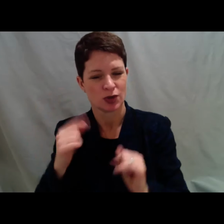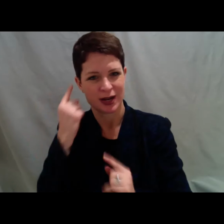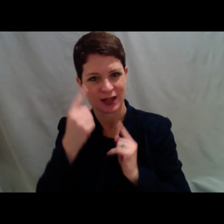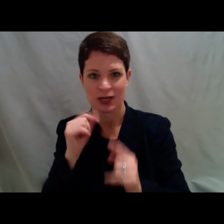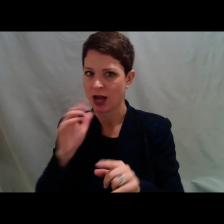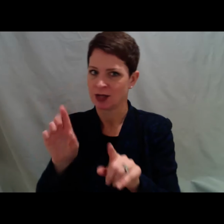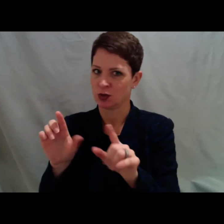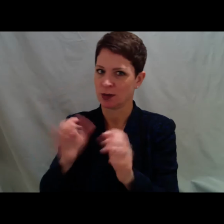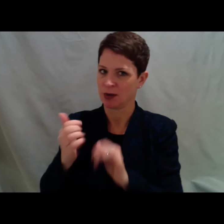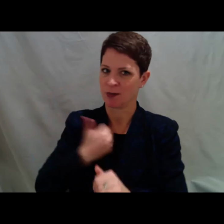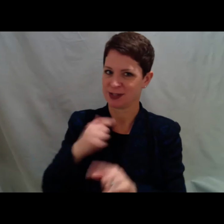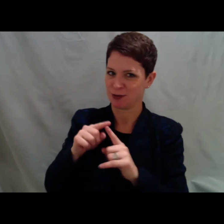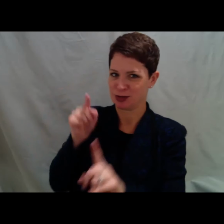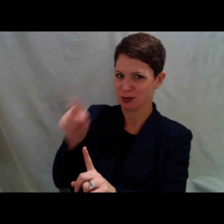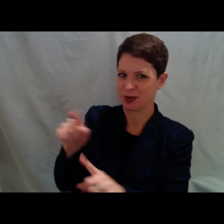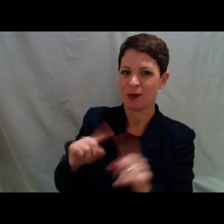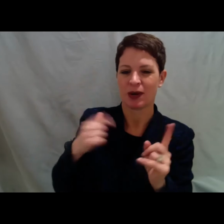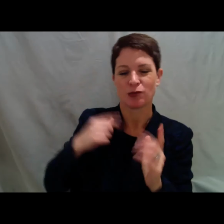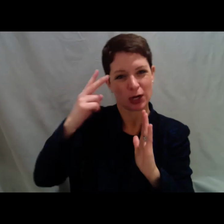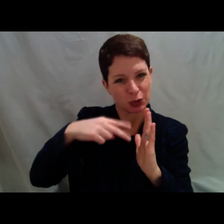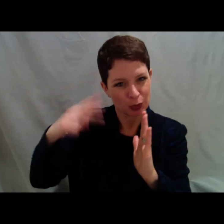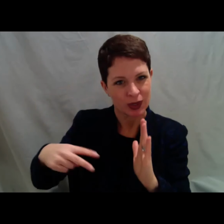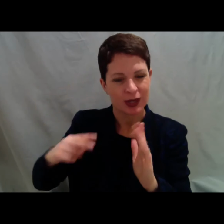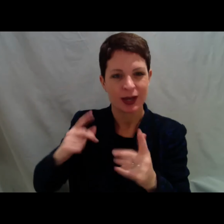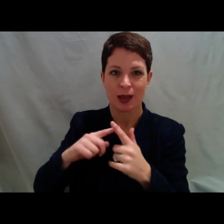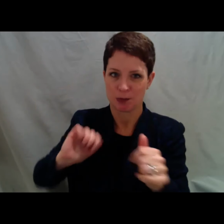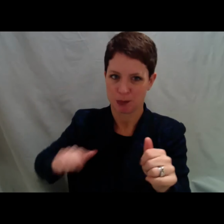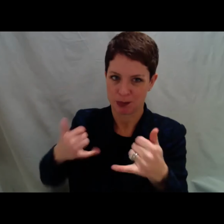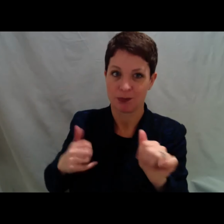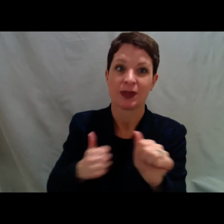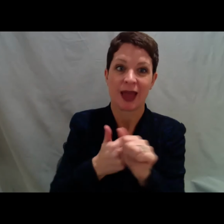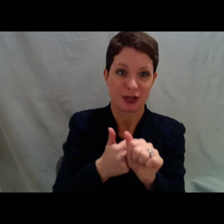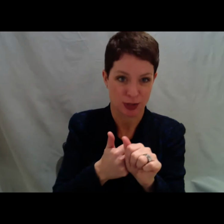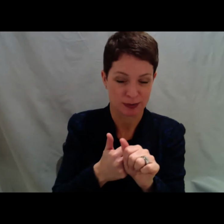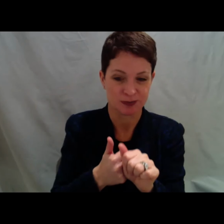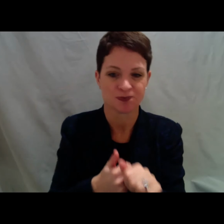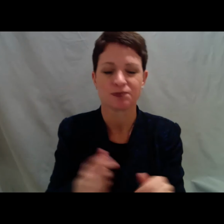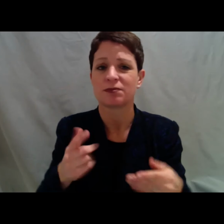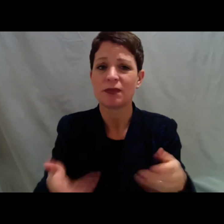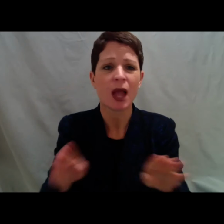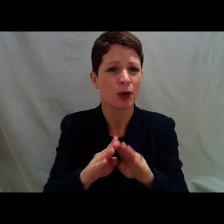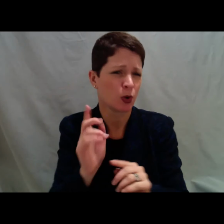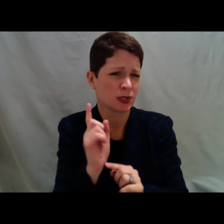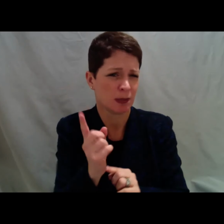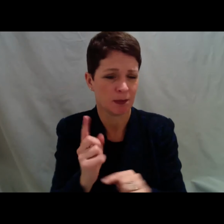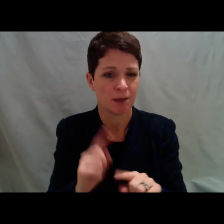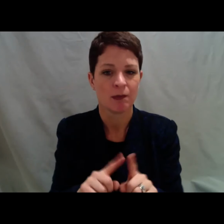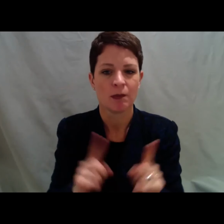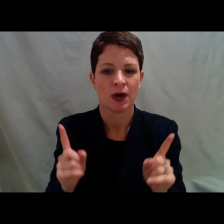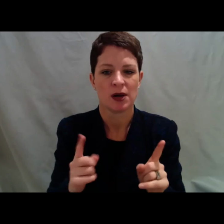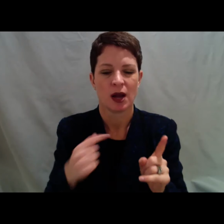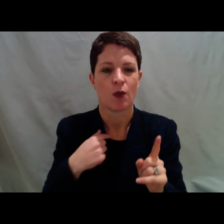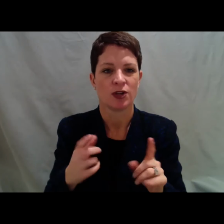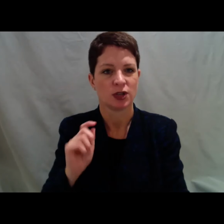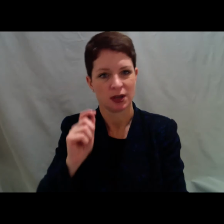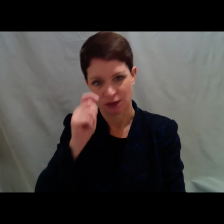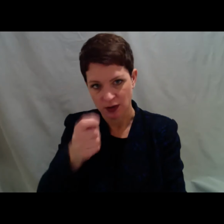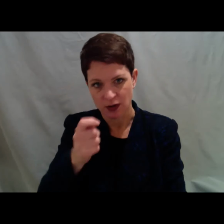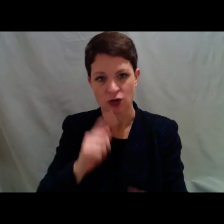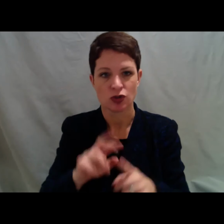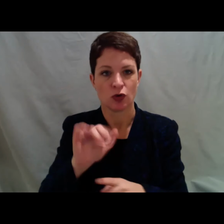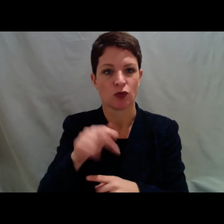myself to Marta Russell, but I'm trying to do the reading and play catch up. I'm going to conclude in just a minute, but I want to just do so with a nod toward